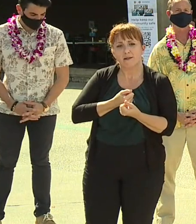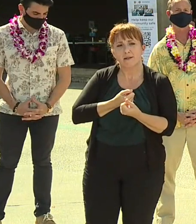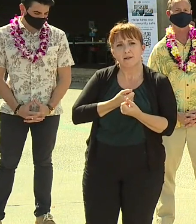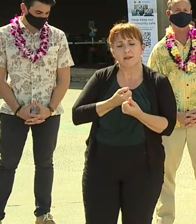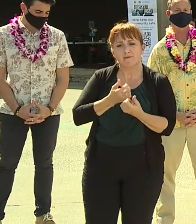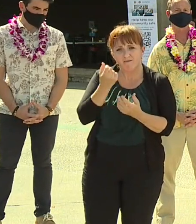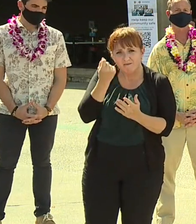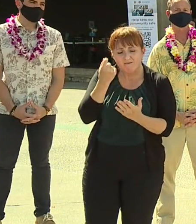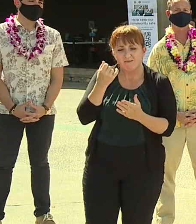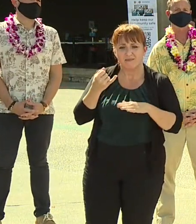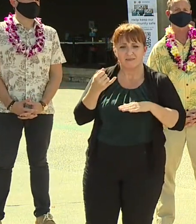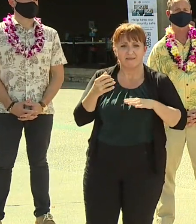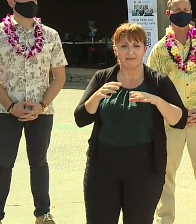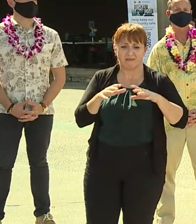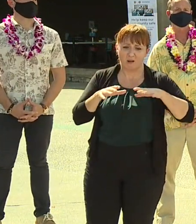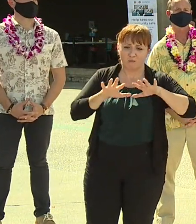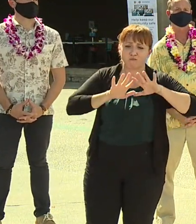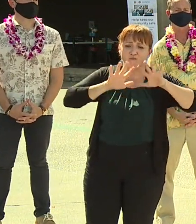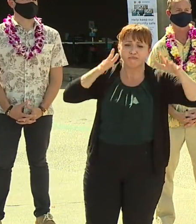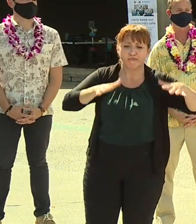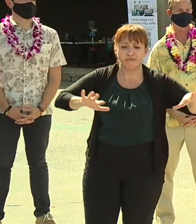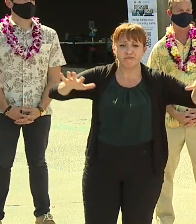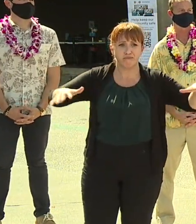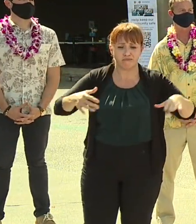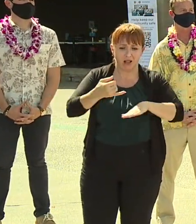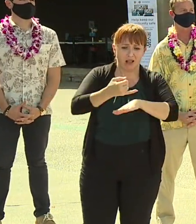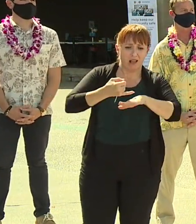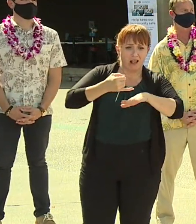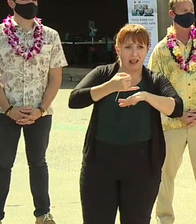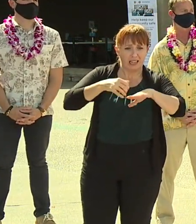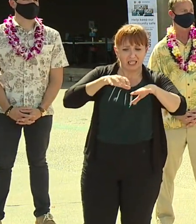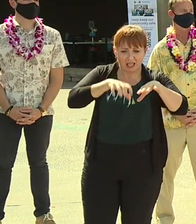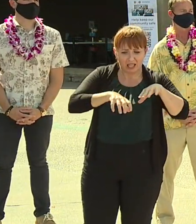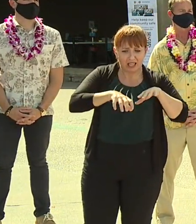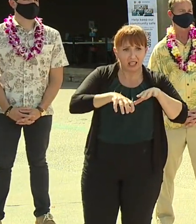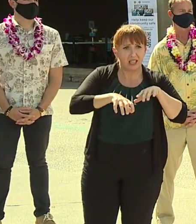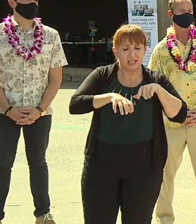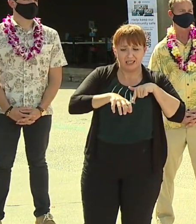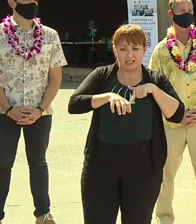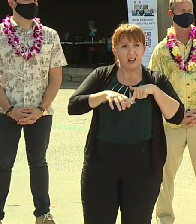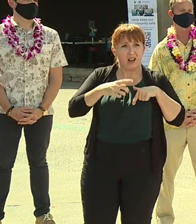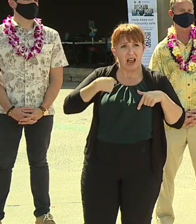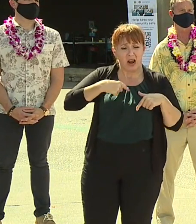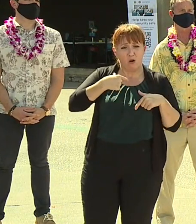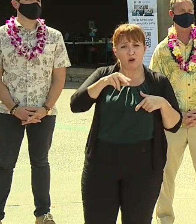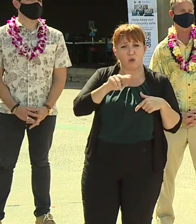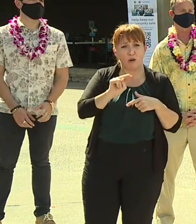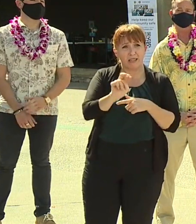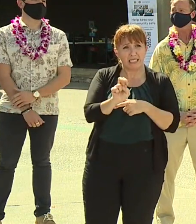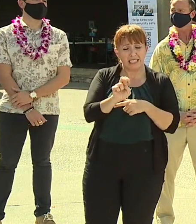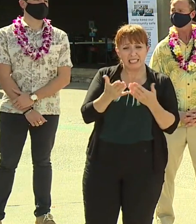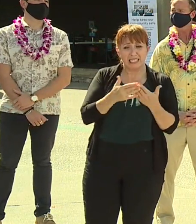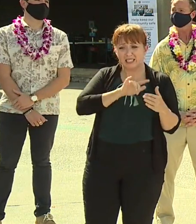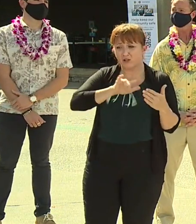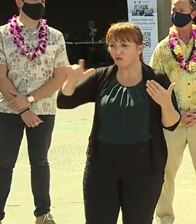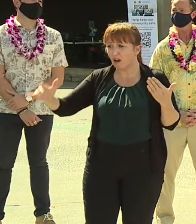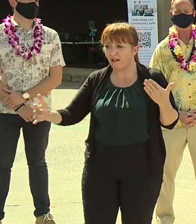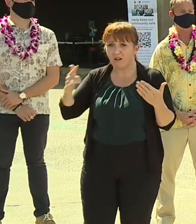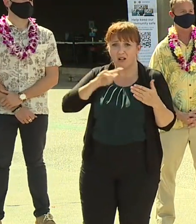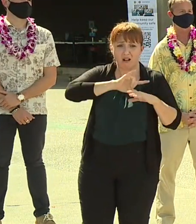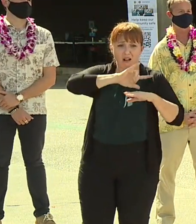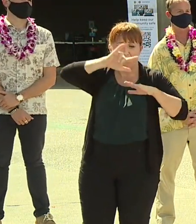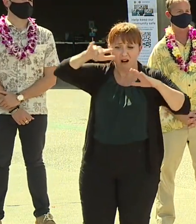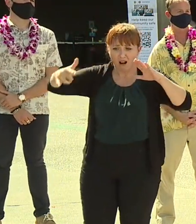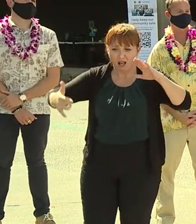are geographically isolated, and because of our quarantine, that it's not easy to travel from the rest of the